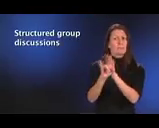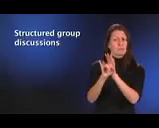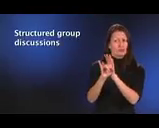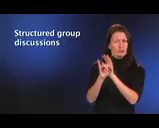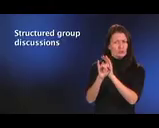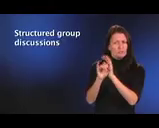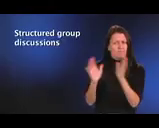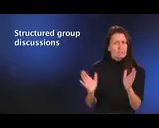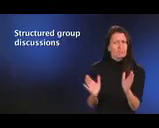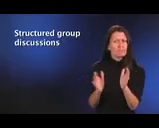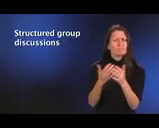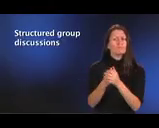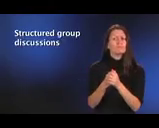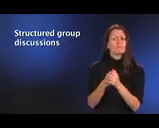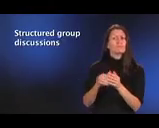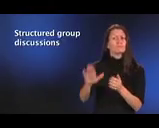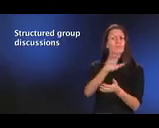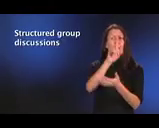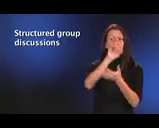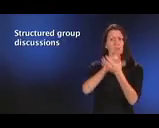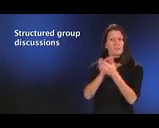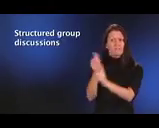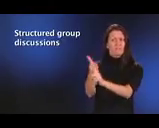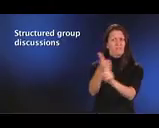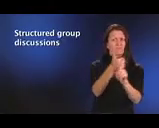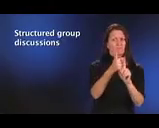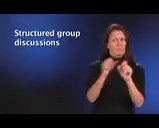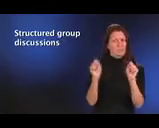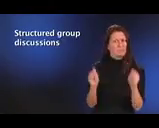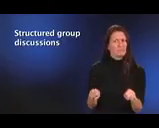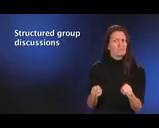belief that they can learn and grow.